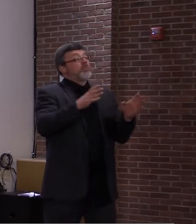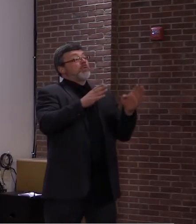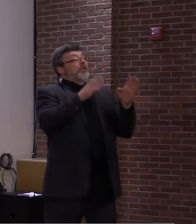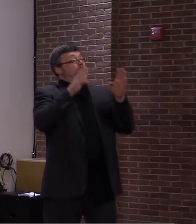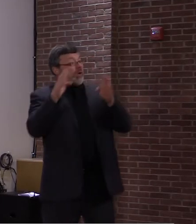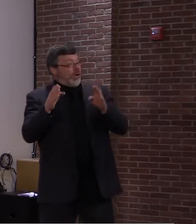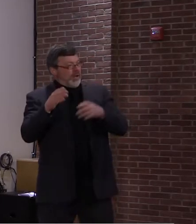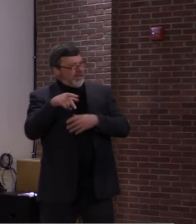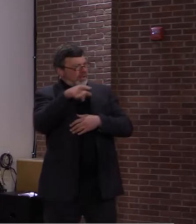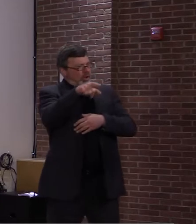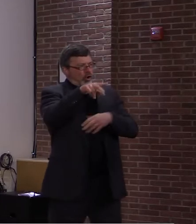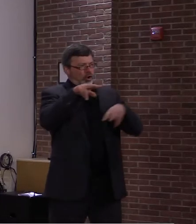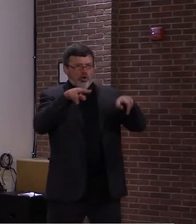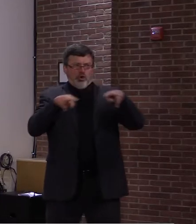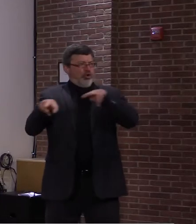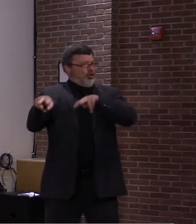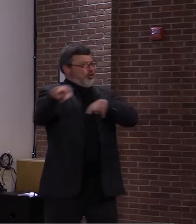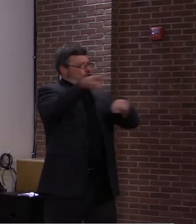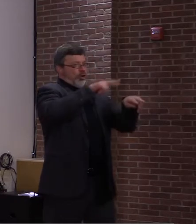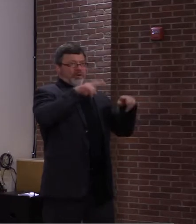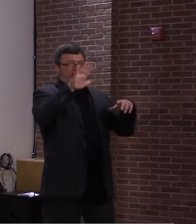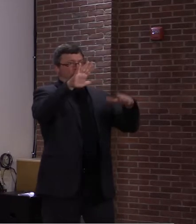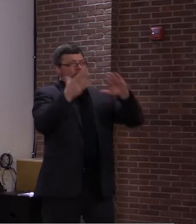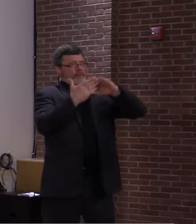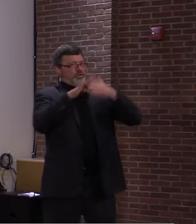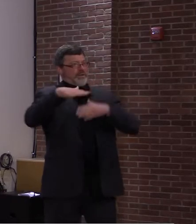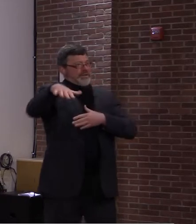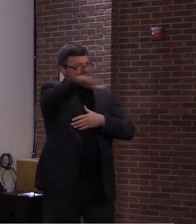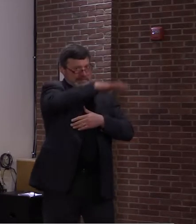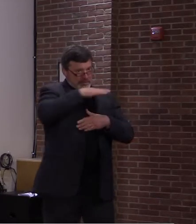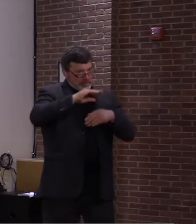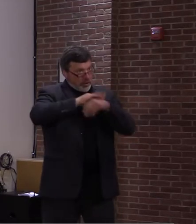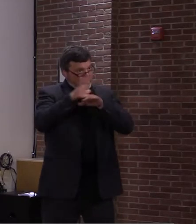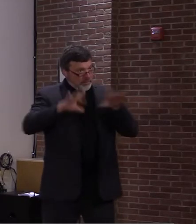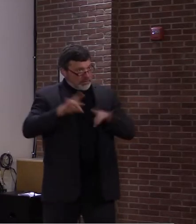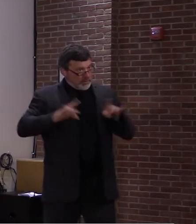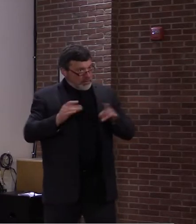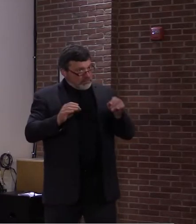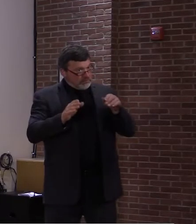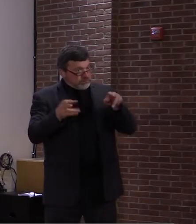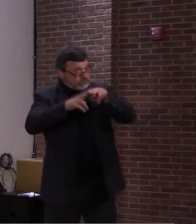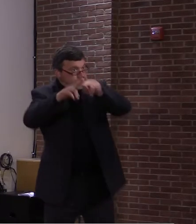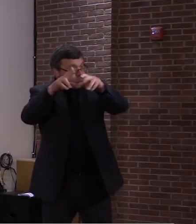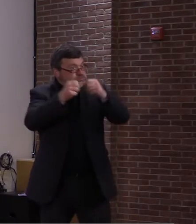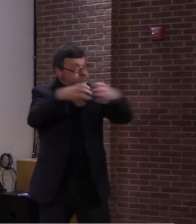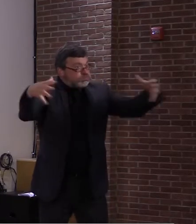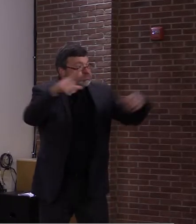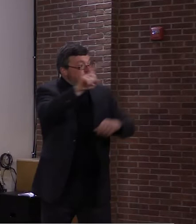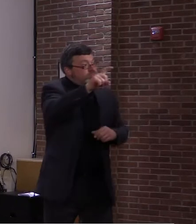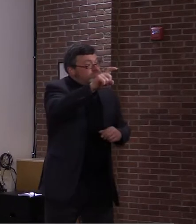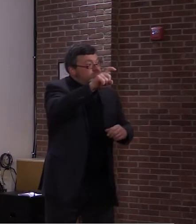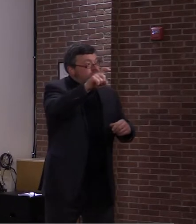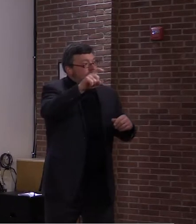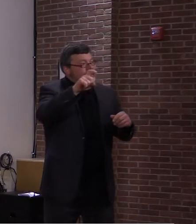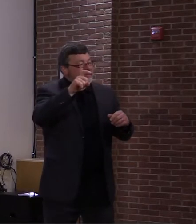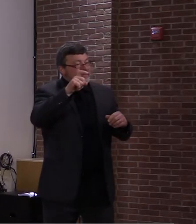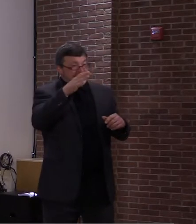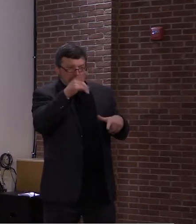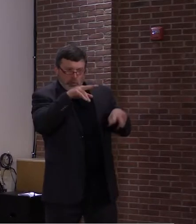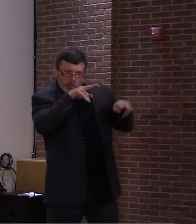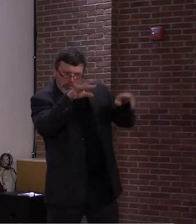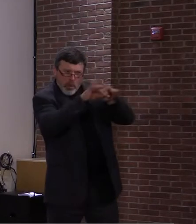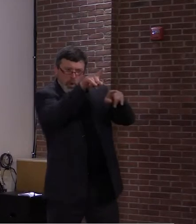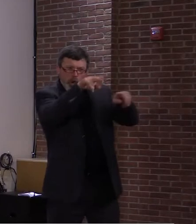are. We know cases are higher in Vermont right now, but our 7-day average